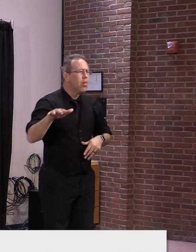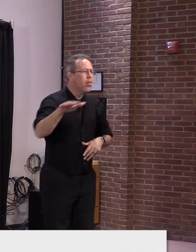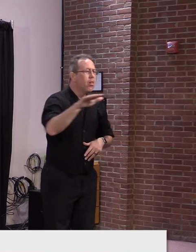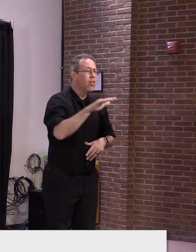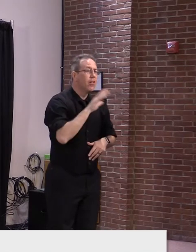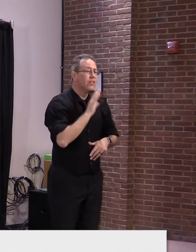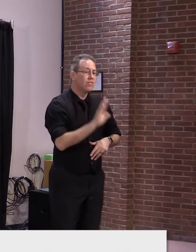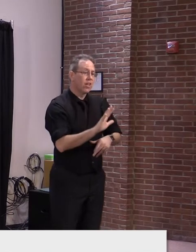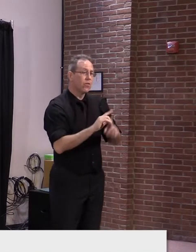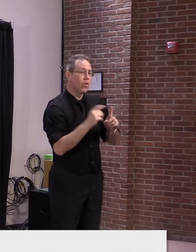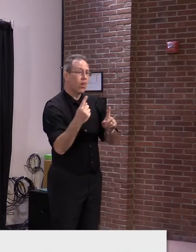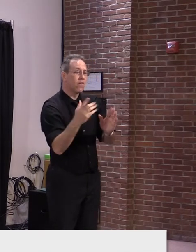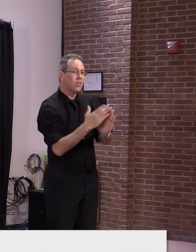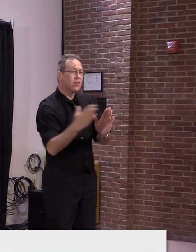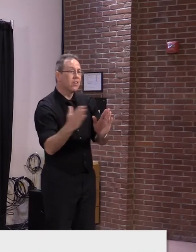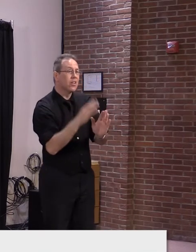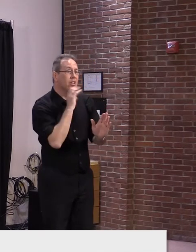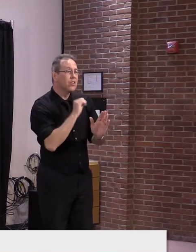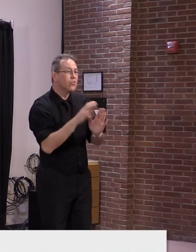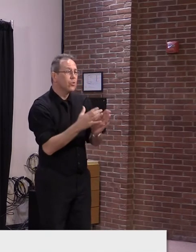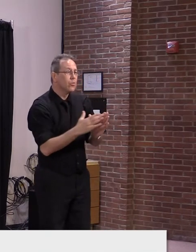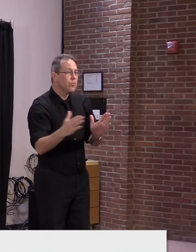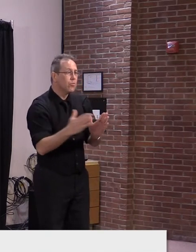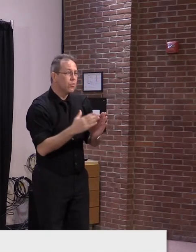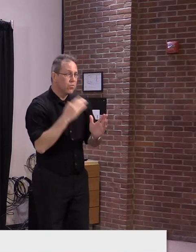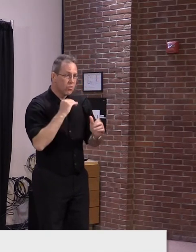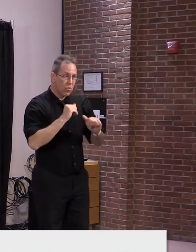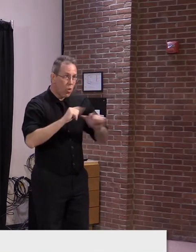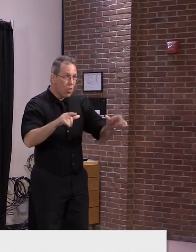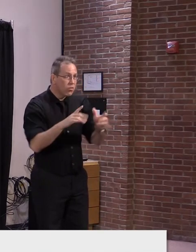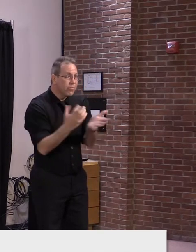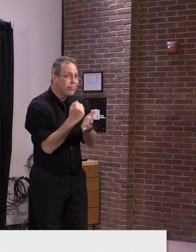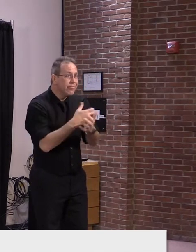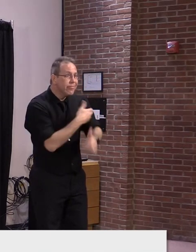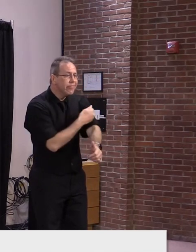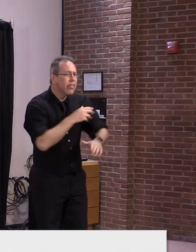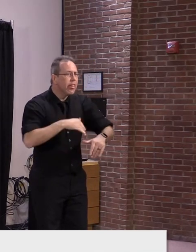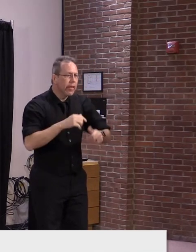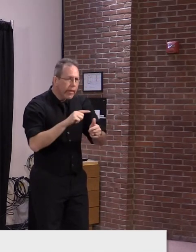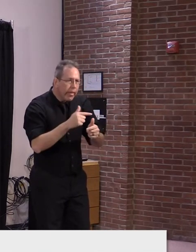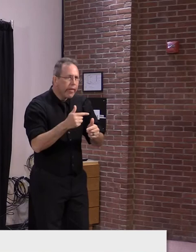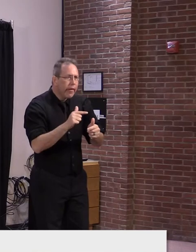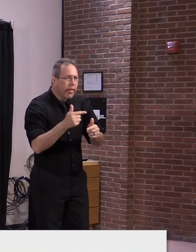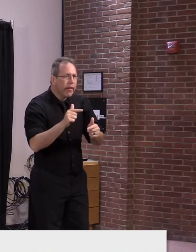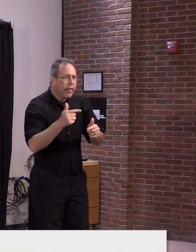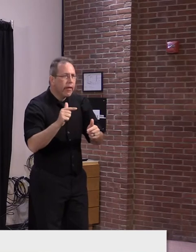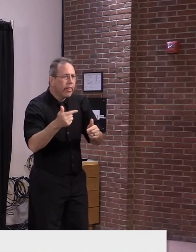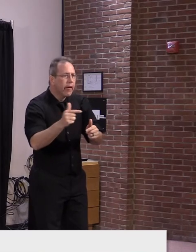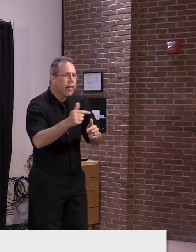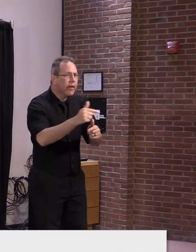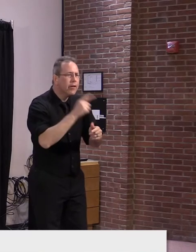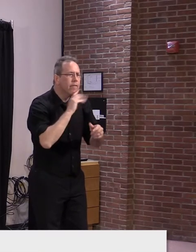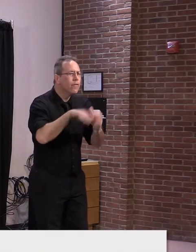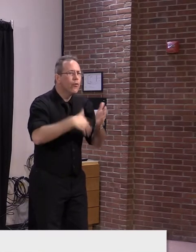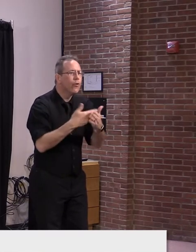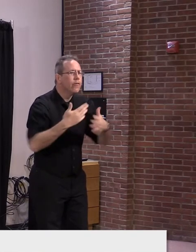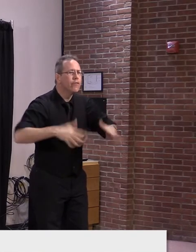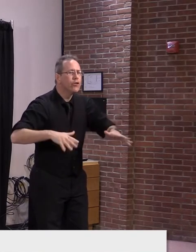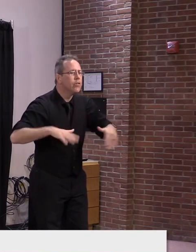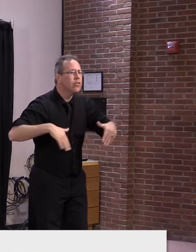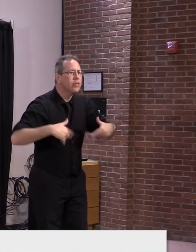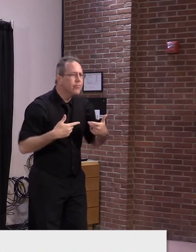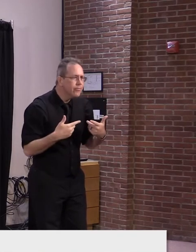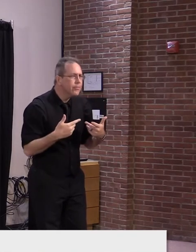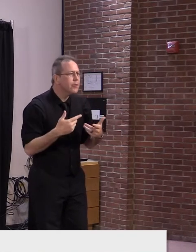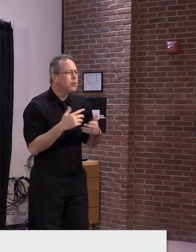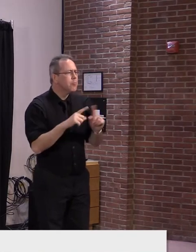vaccine. It didn't all happen at once. It's been happening gradually over time, but we're I believe,